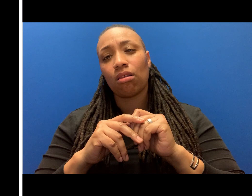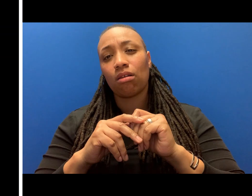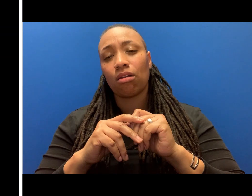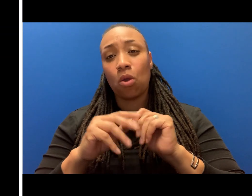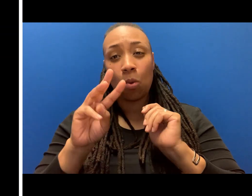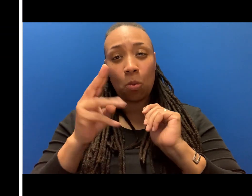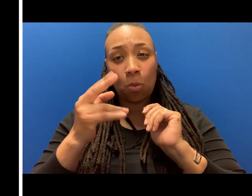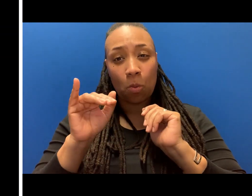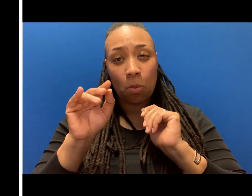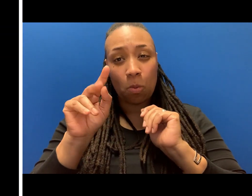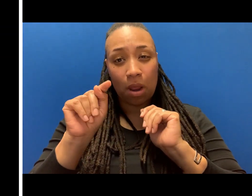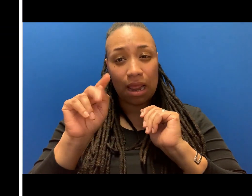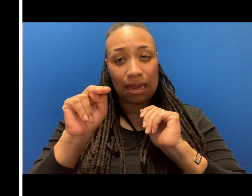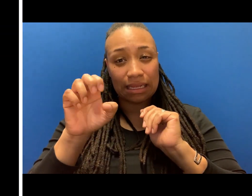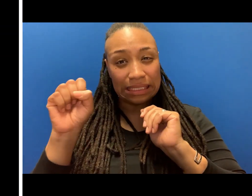are so